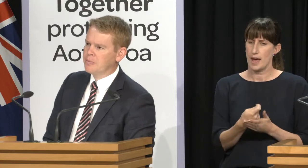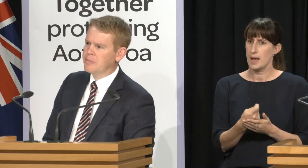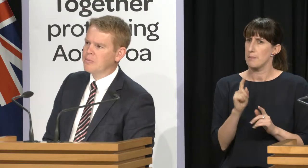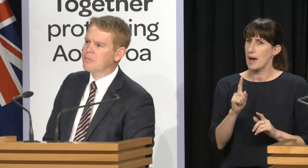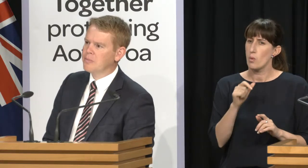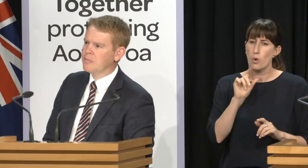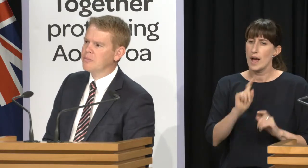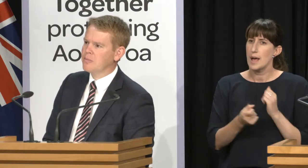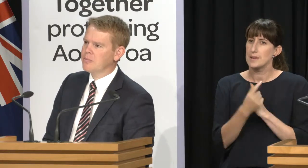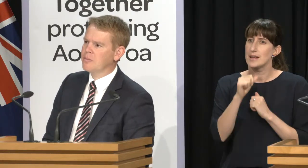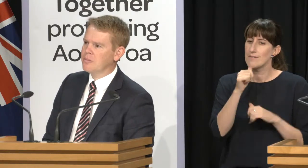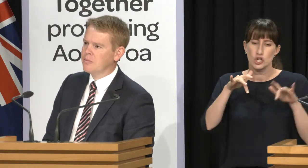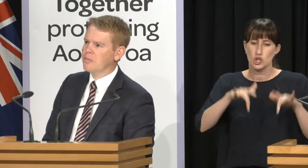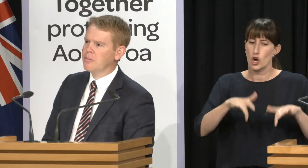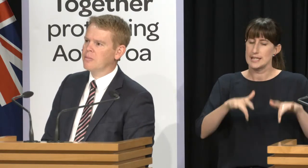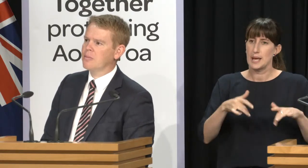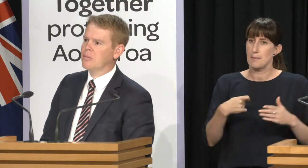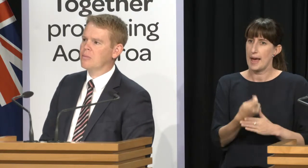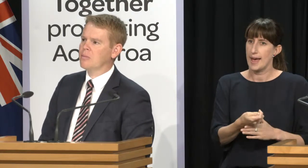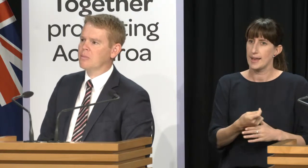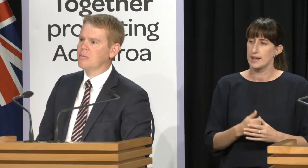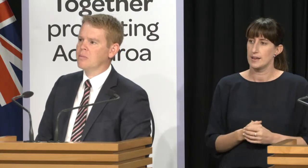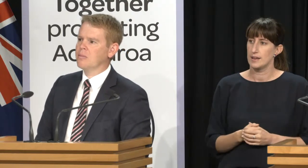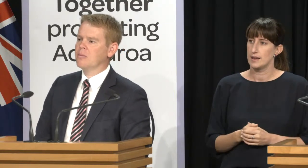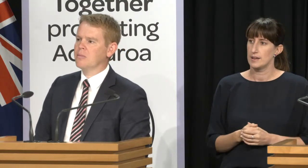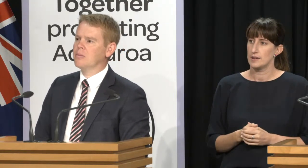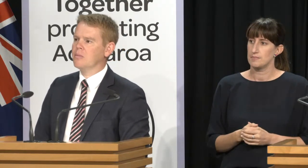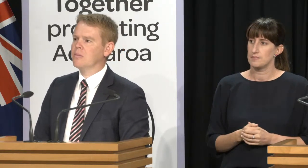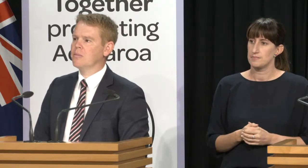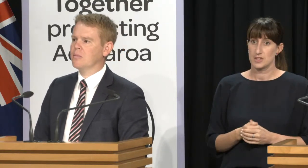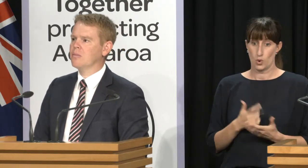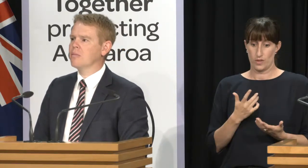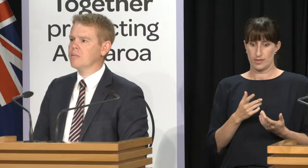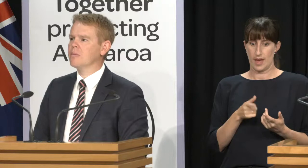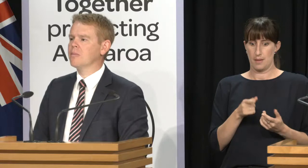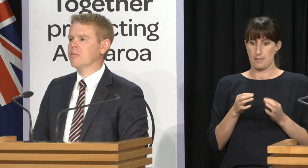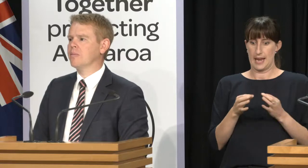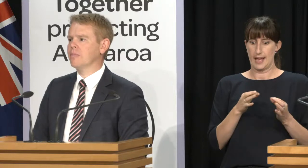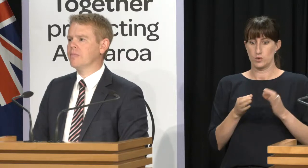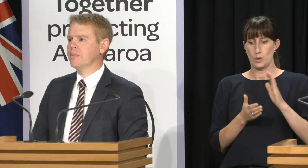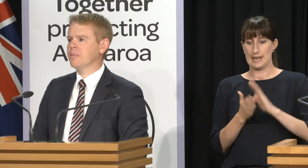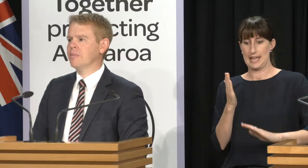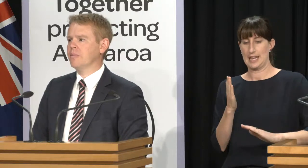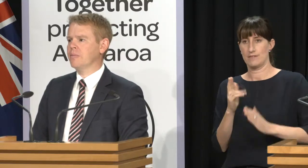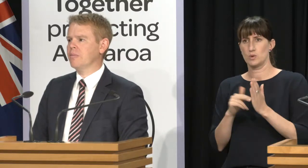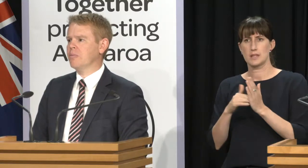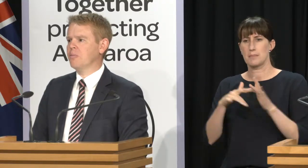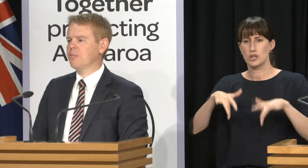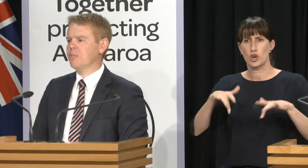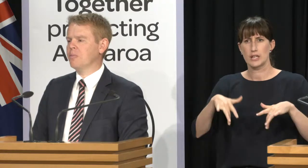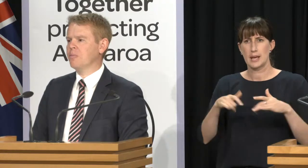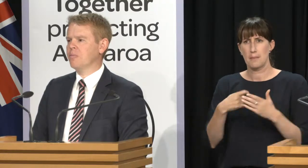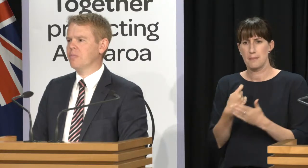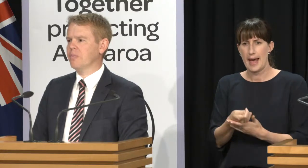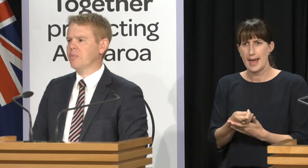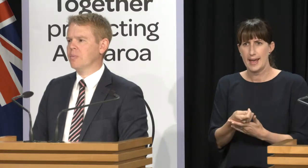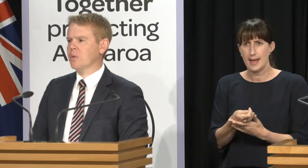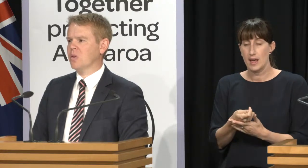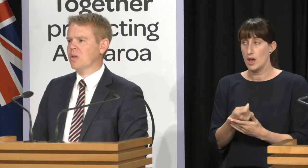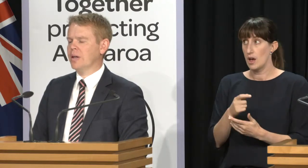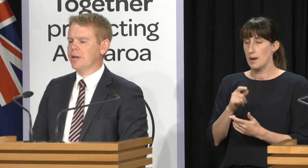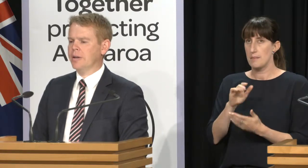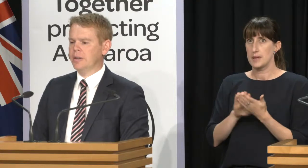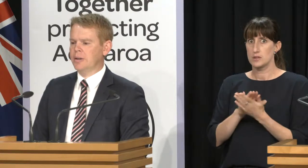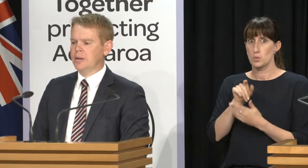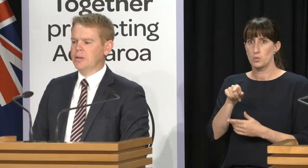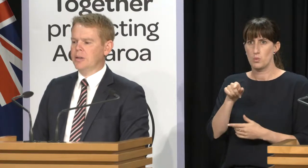their fees, and then they go to leave New Zealand without paying, would you consider stopping them at the